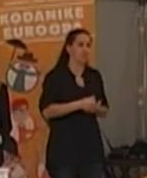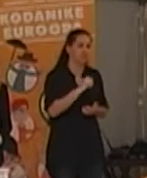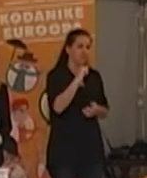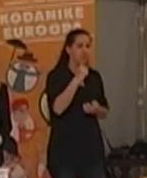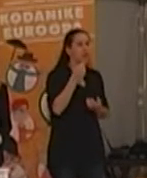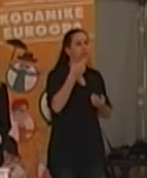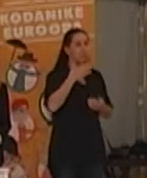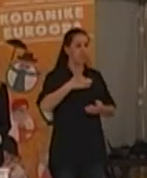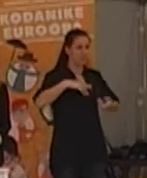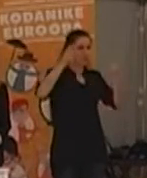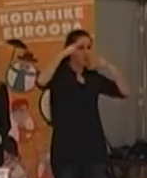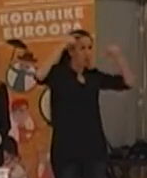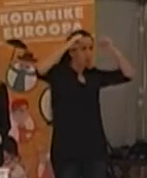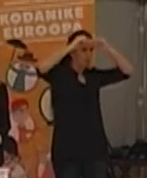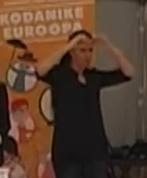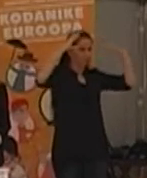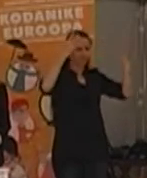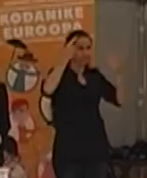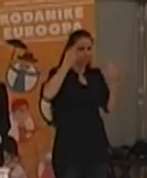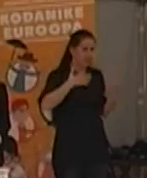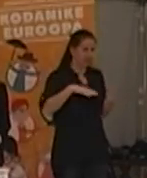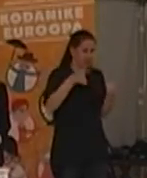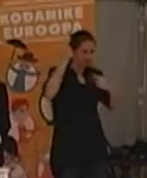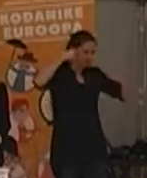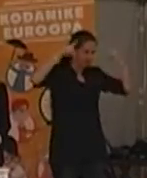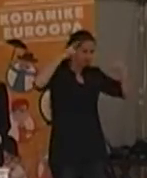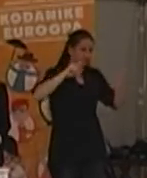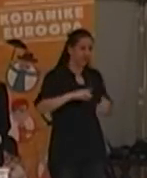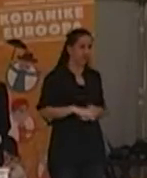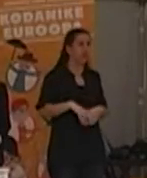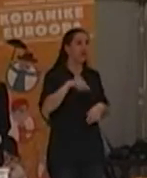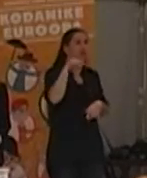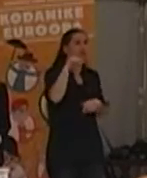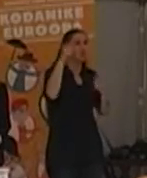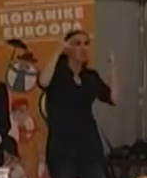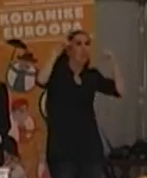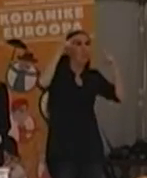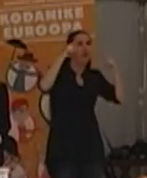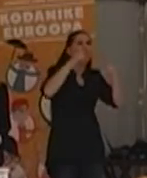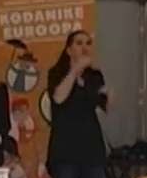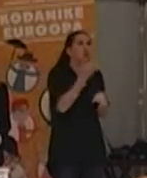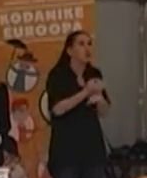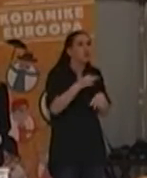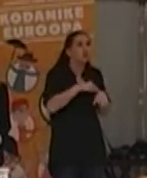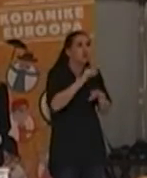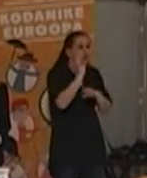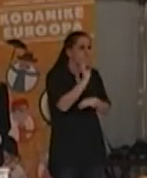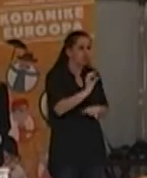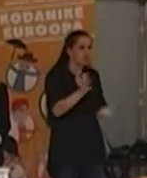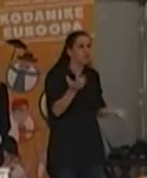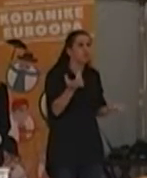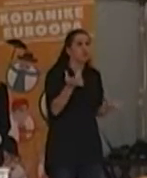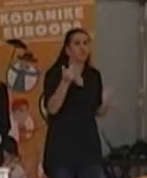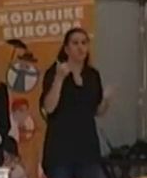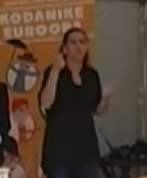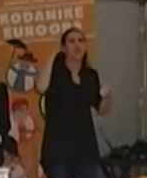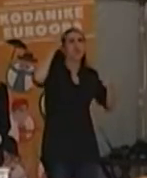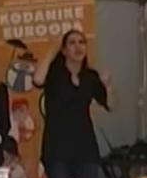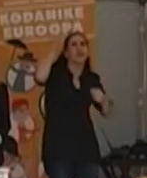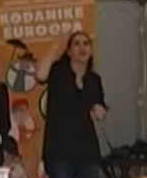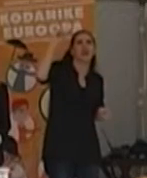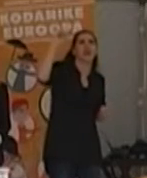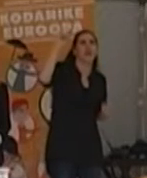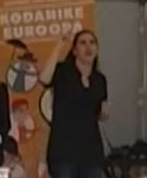utopias, because utopias, they are irresponsible. They just throw out some ideas and say, hey,